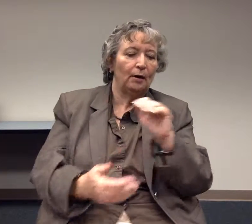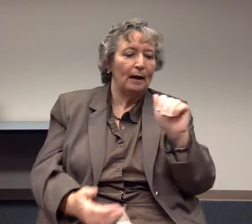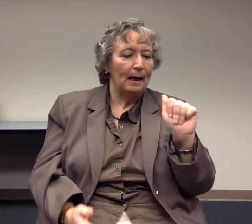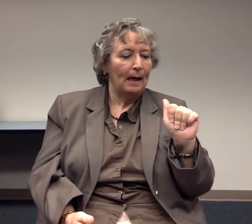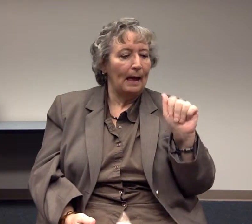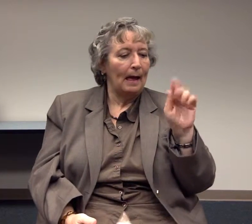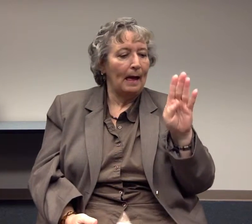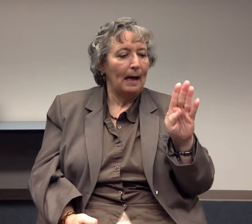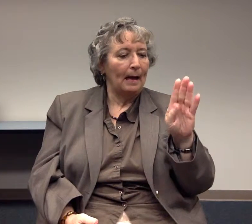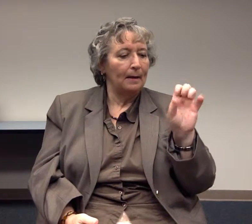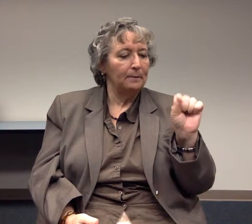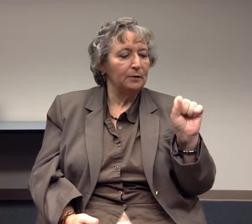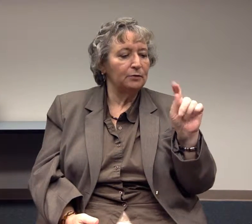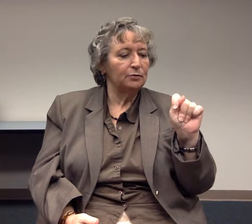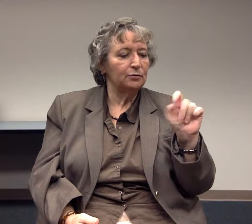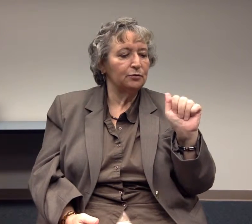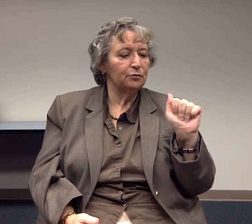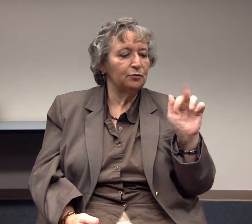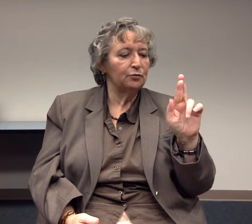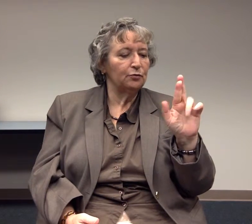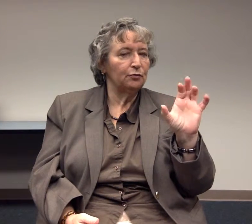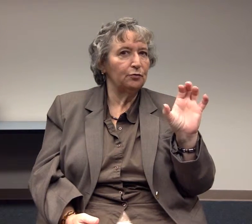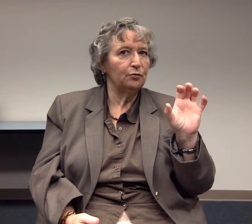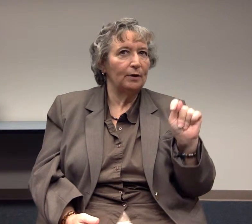One last picture of this. This is called white trumpet flower.